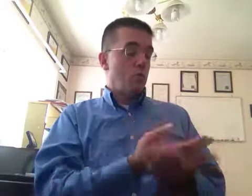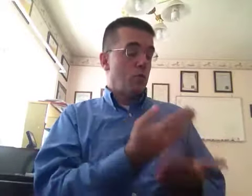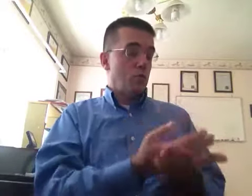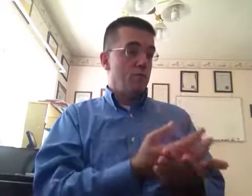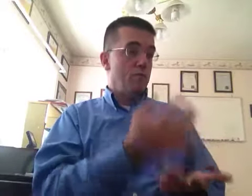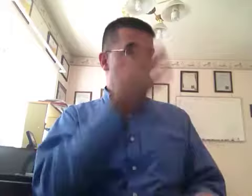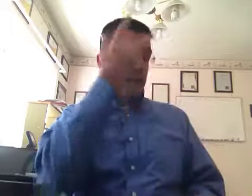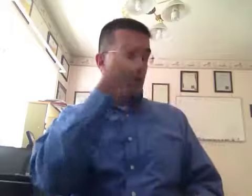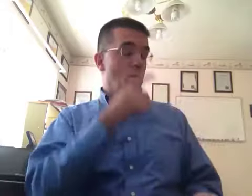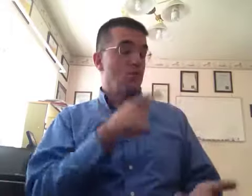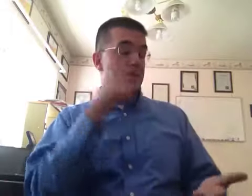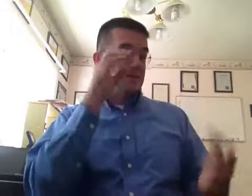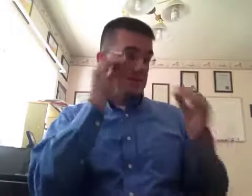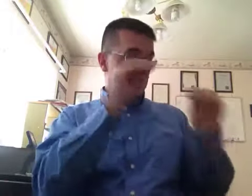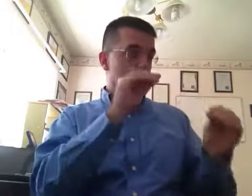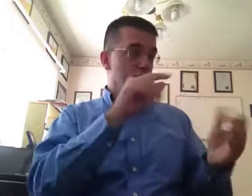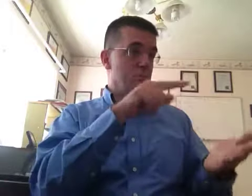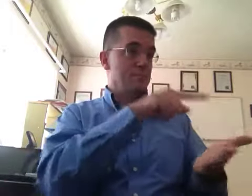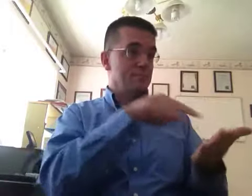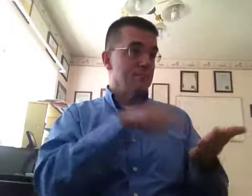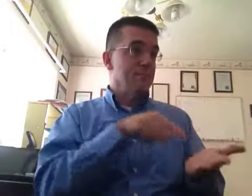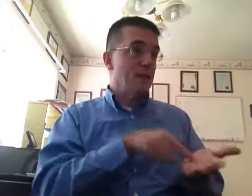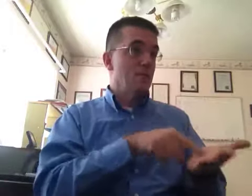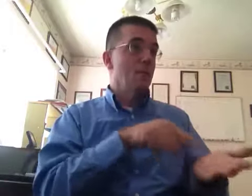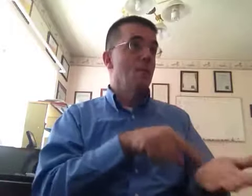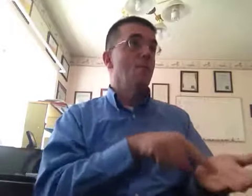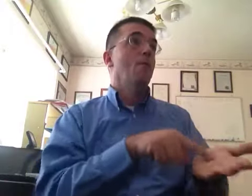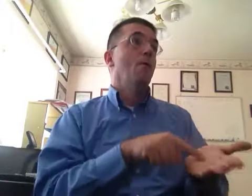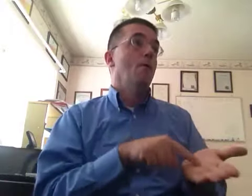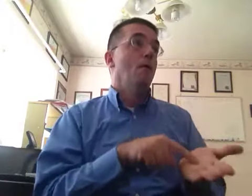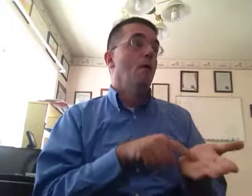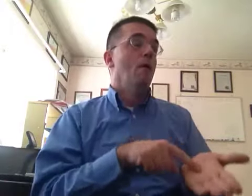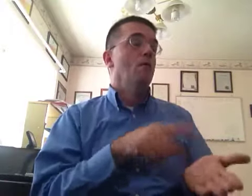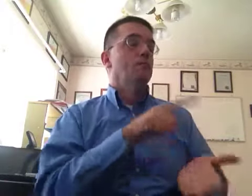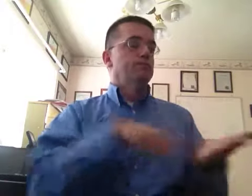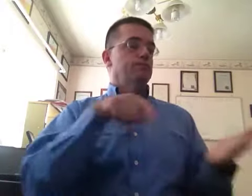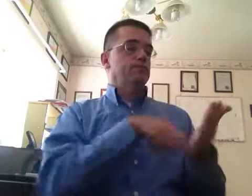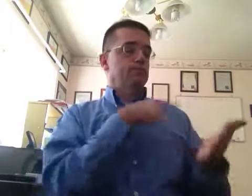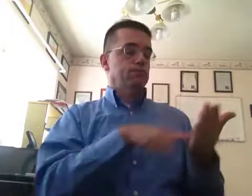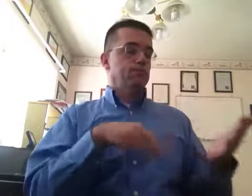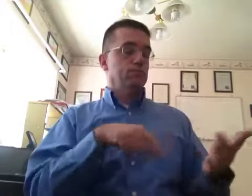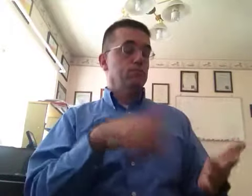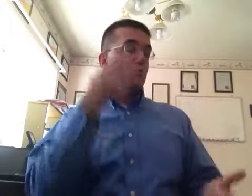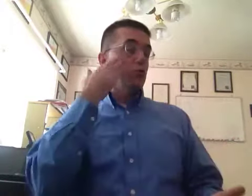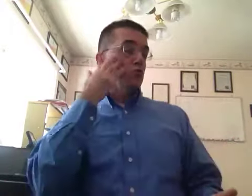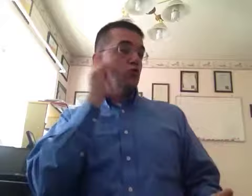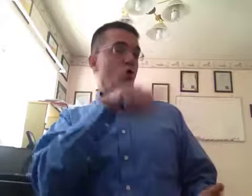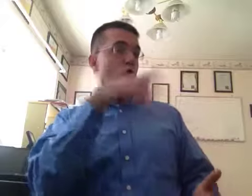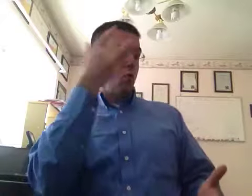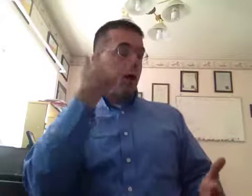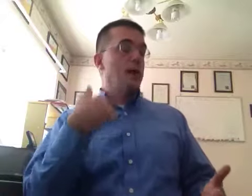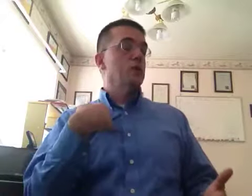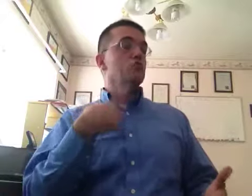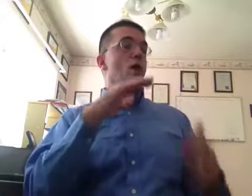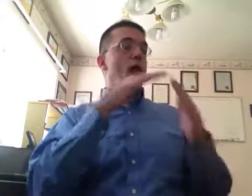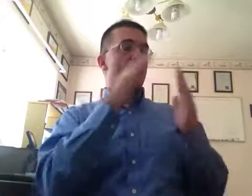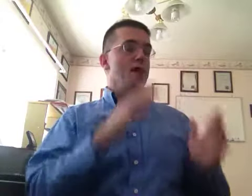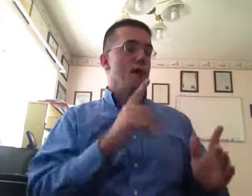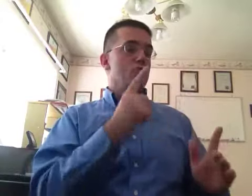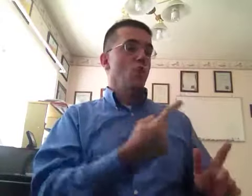people to get out of debt, because you've experienced it already by being debt-free, but the house, you suddenly have money. Because it's not all